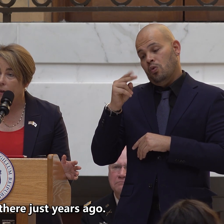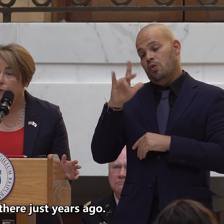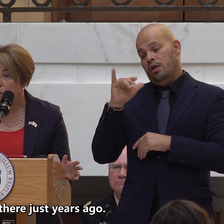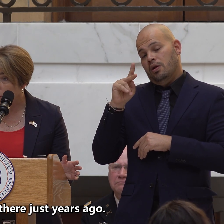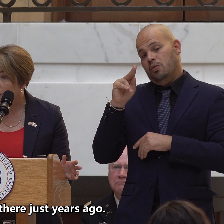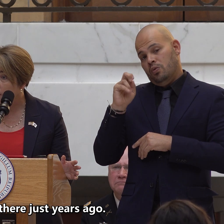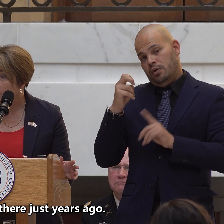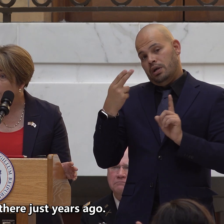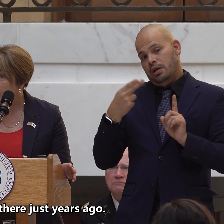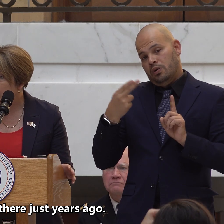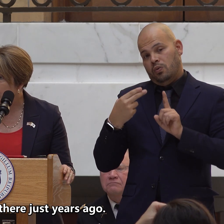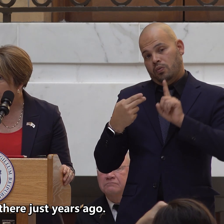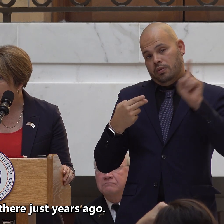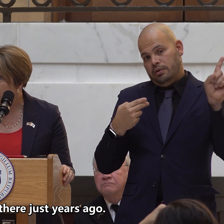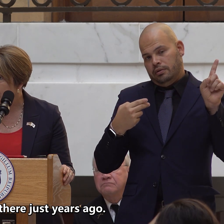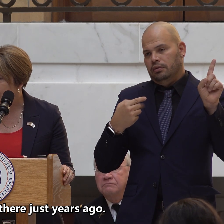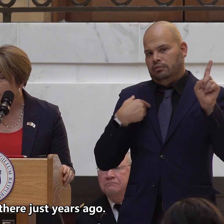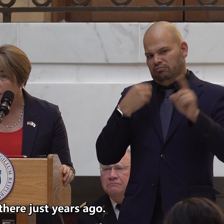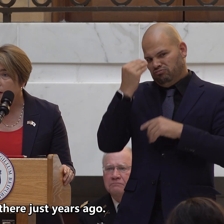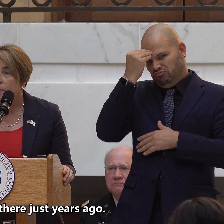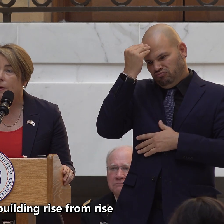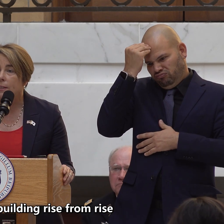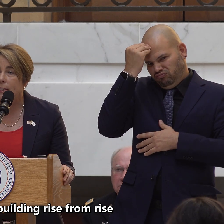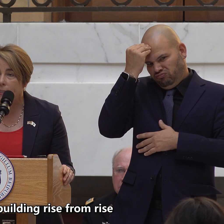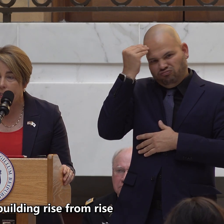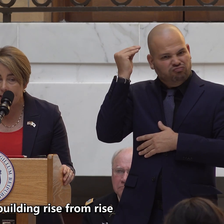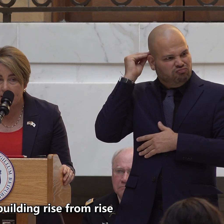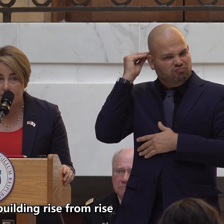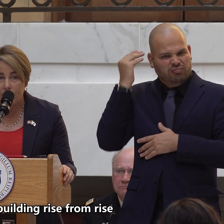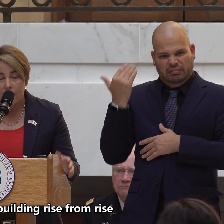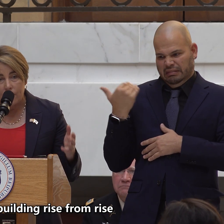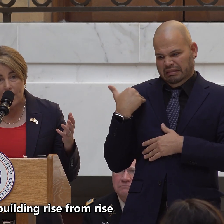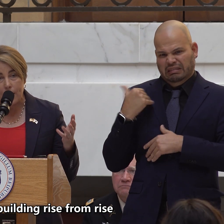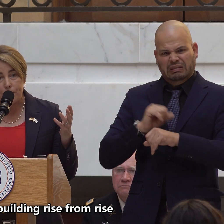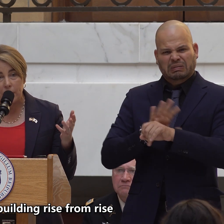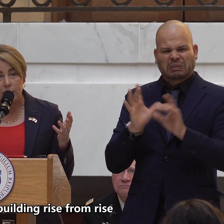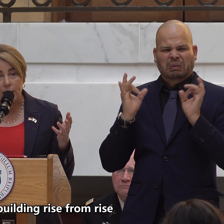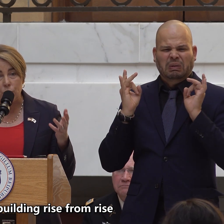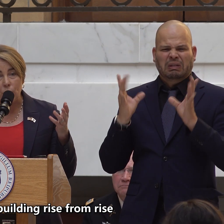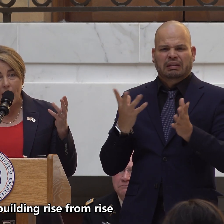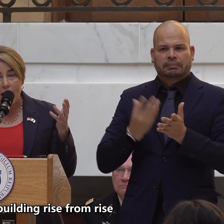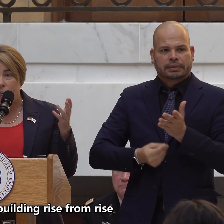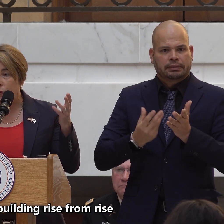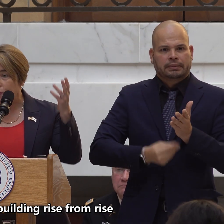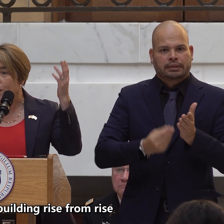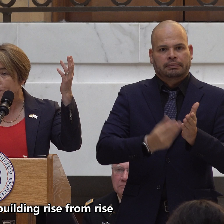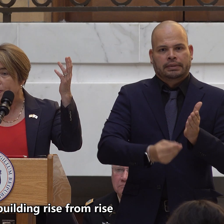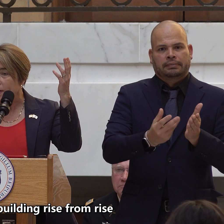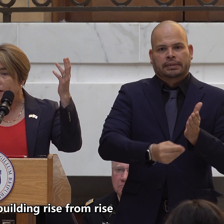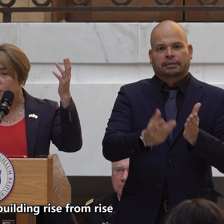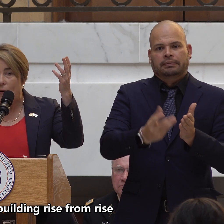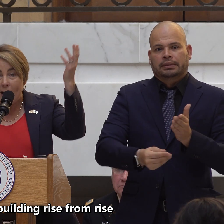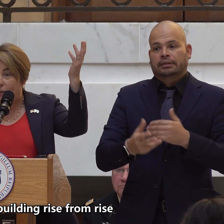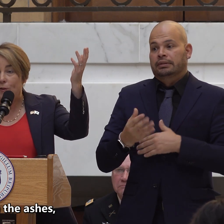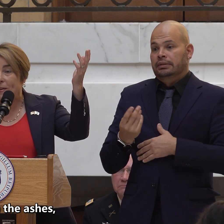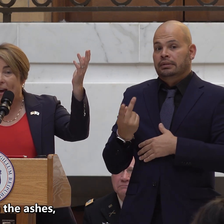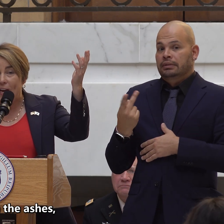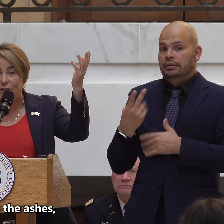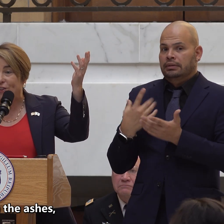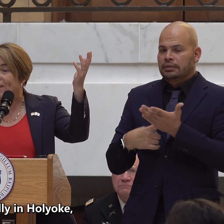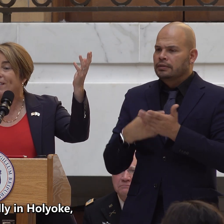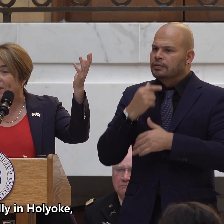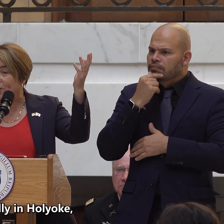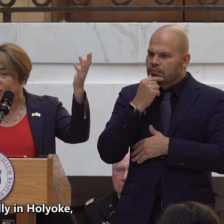that unfolded there just years ago. But to see that building rise from